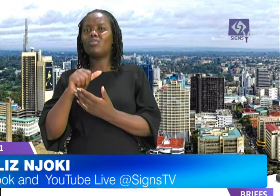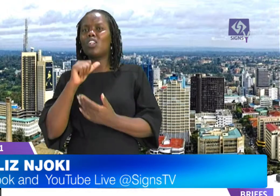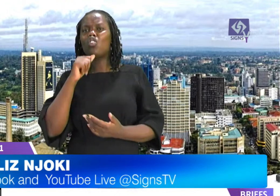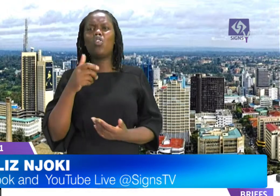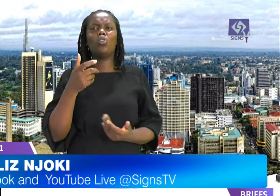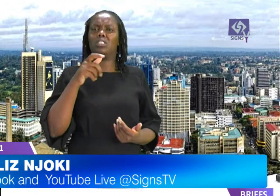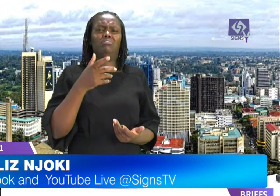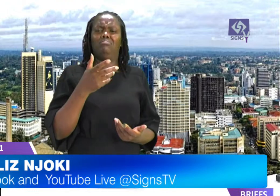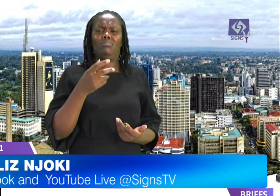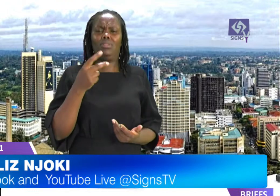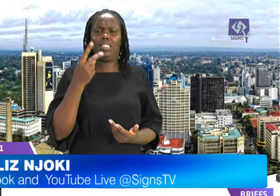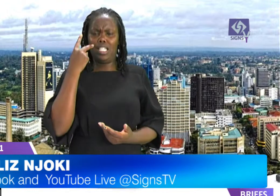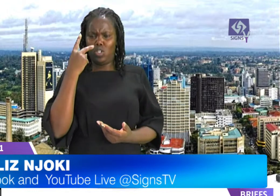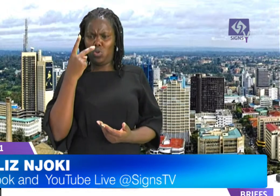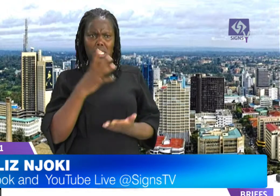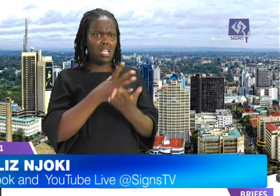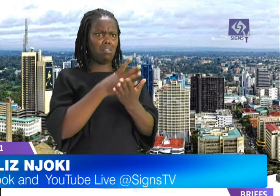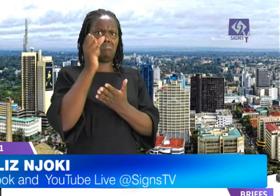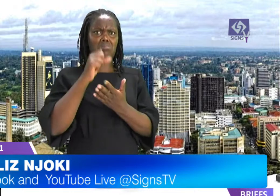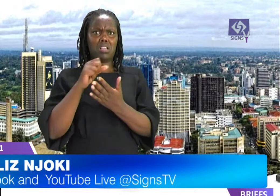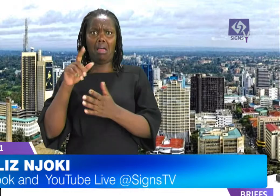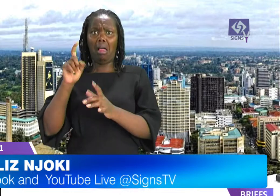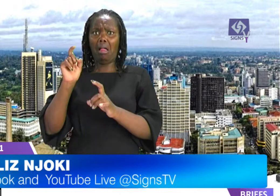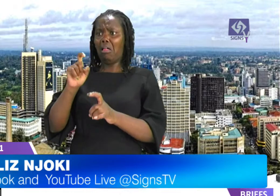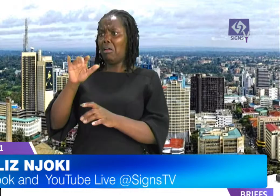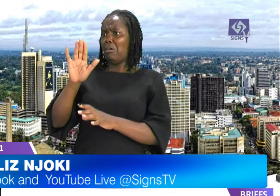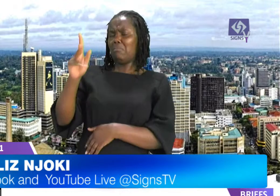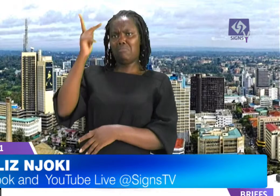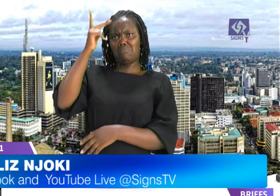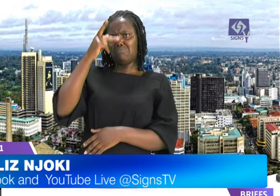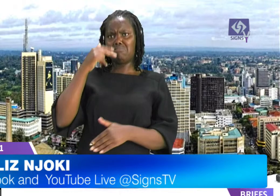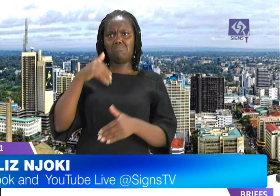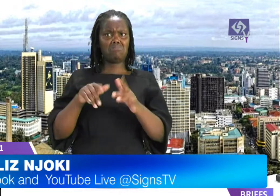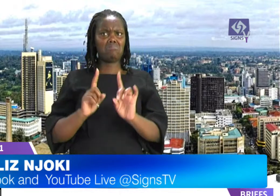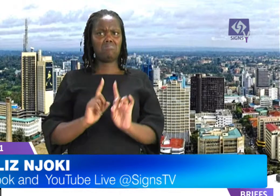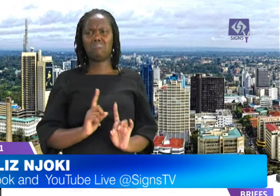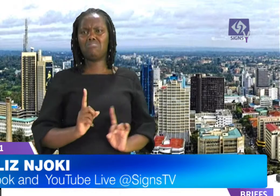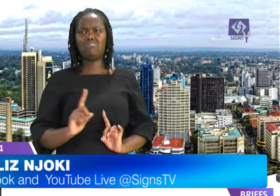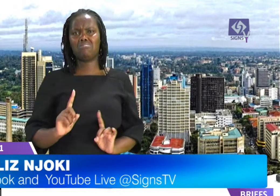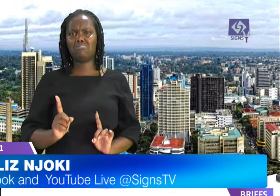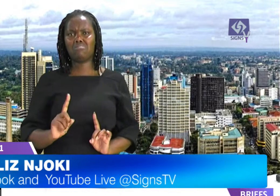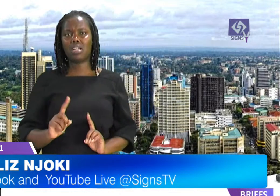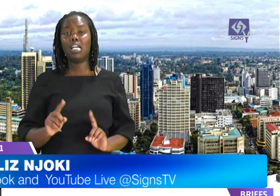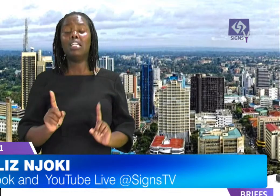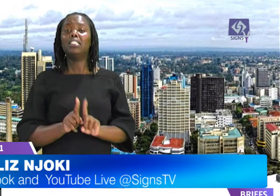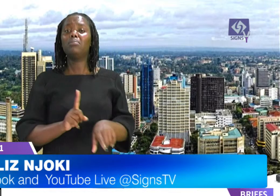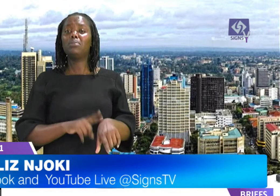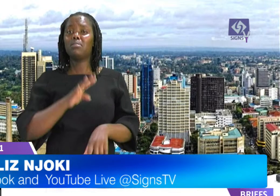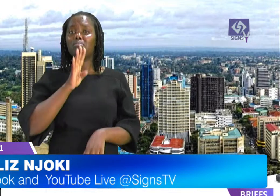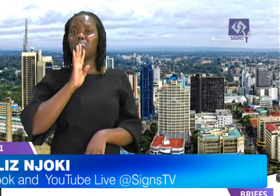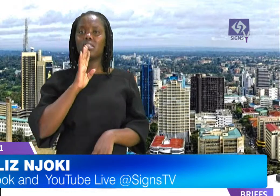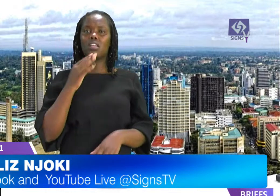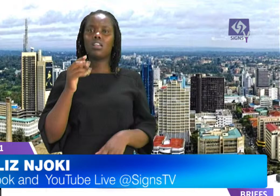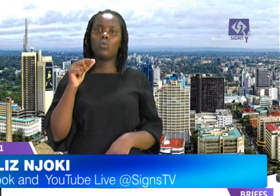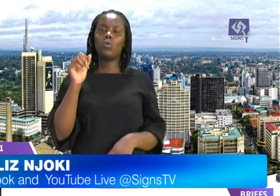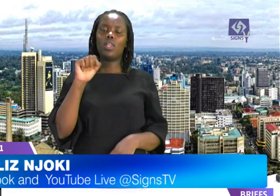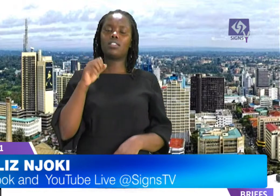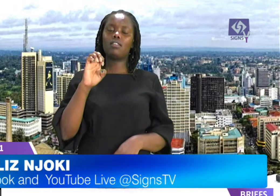in his constituency and called on school heads not to place any demands to parents. He